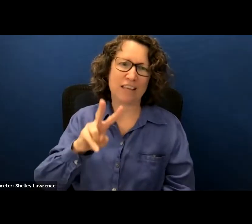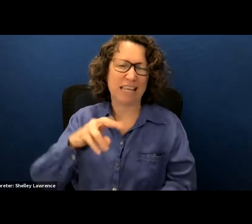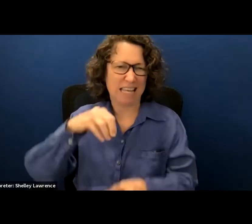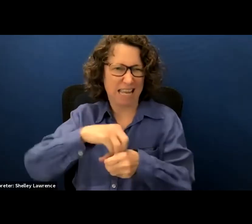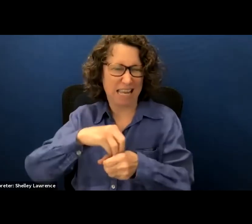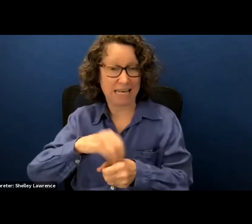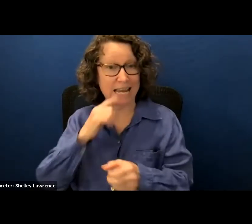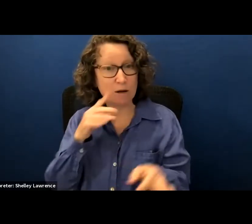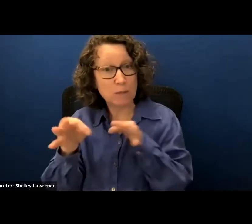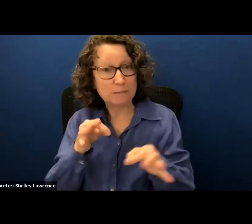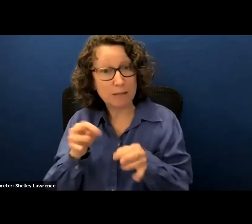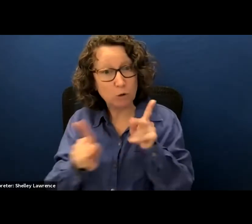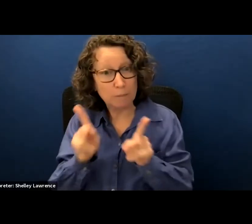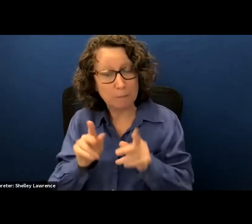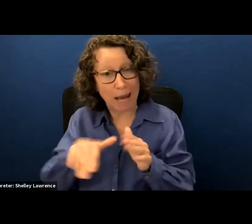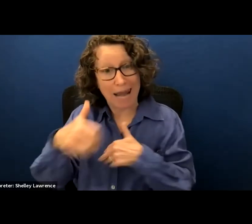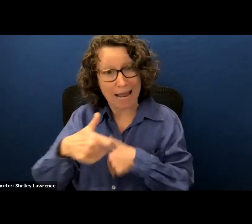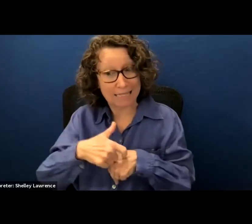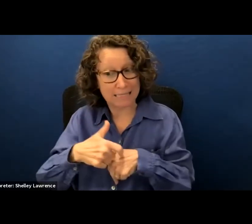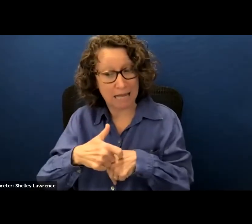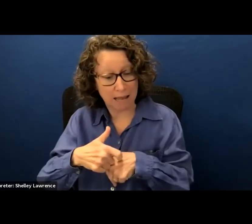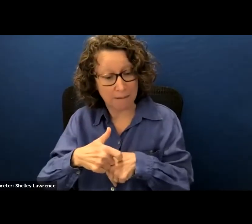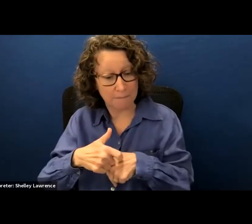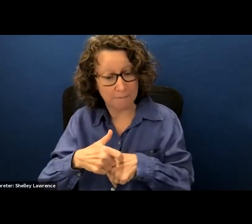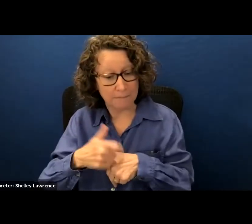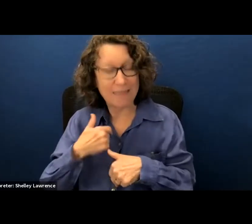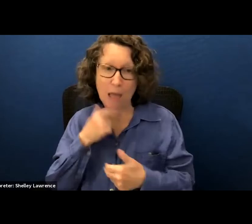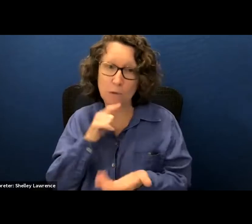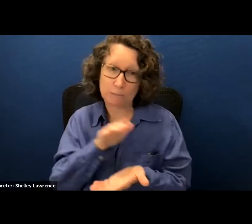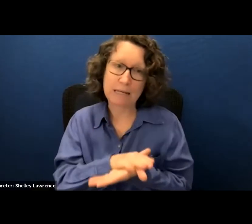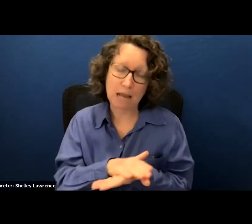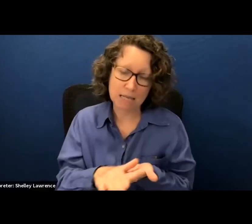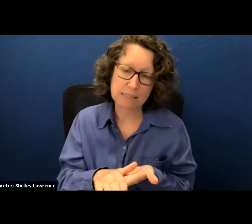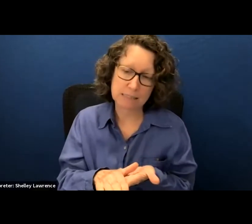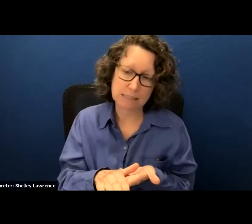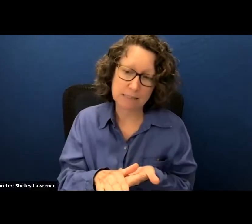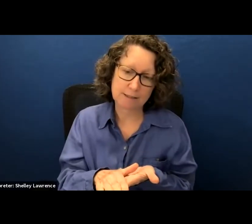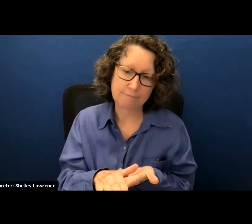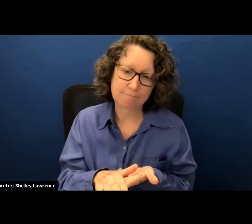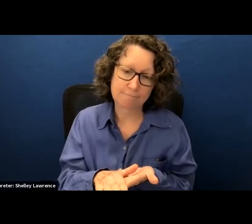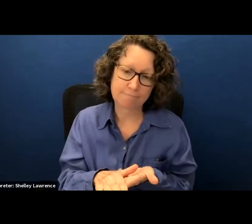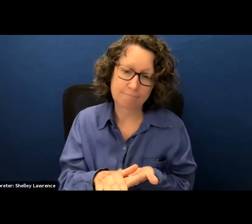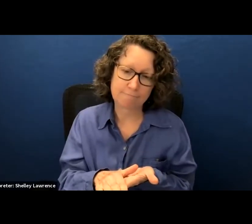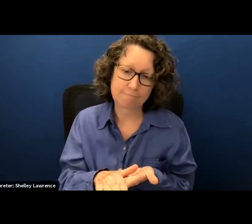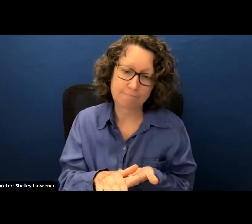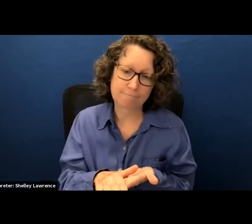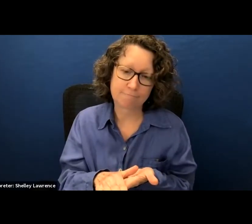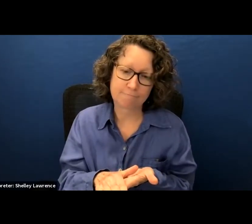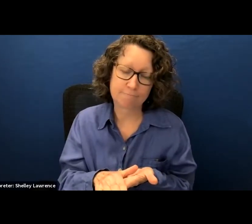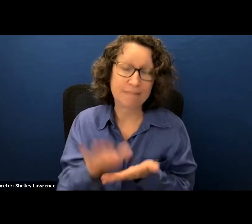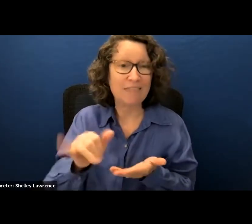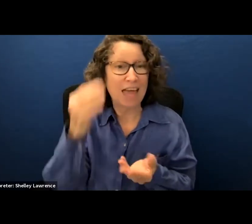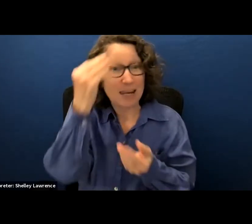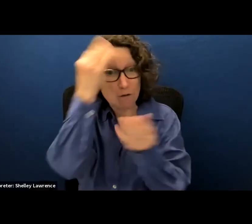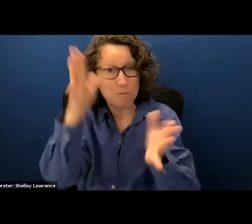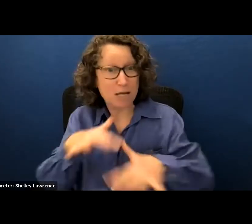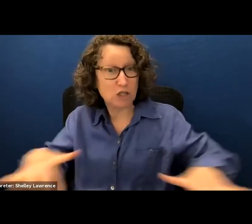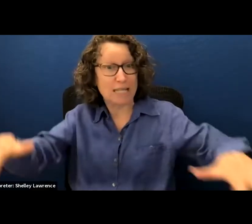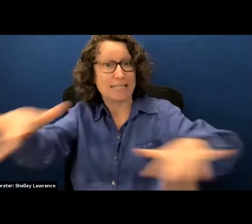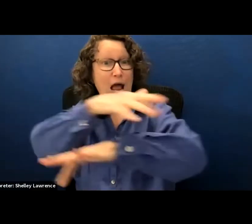to people the next time, that would be very nice. Because that information is out